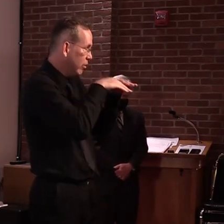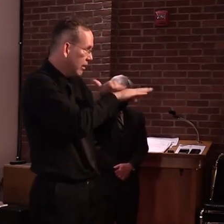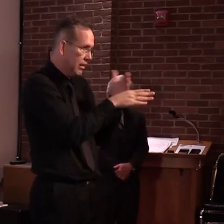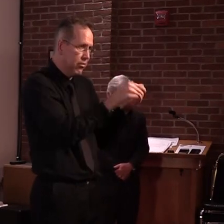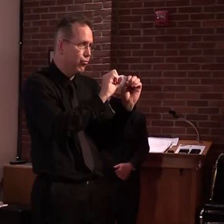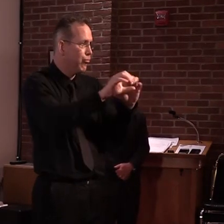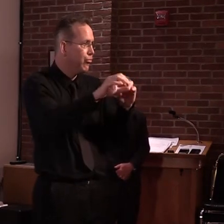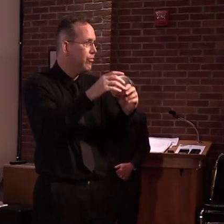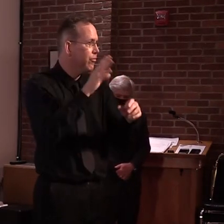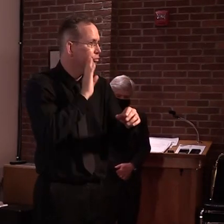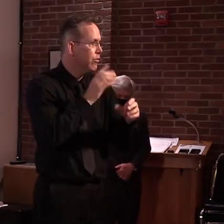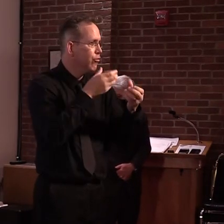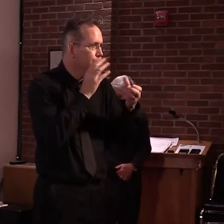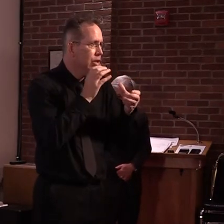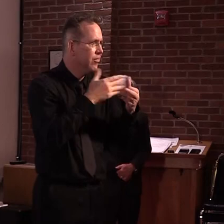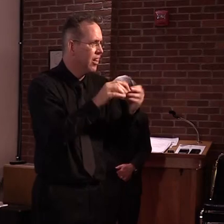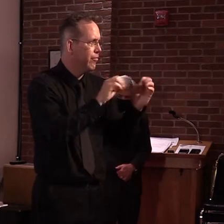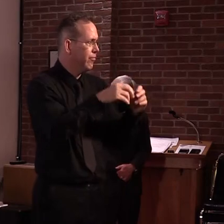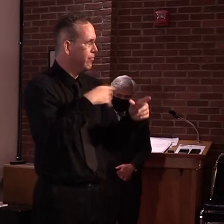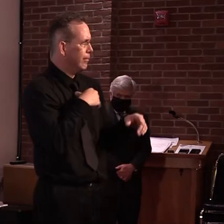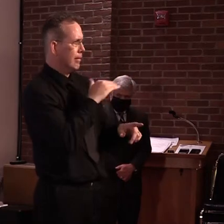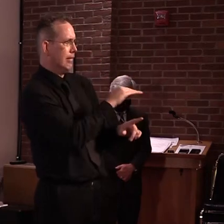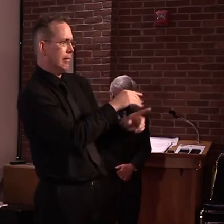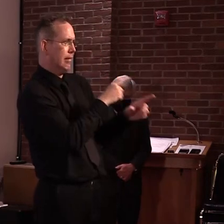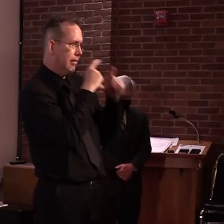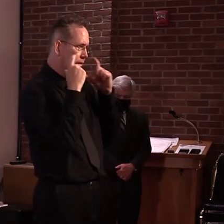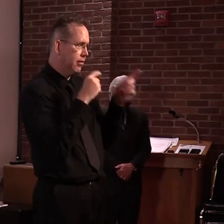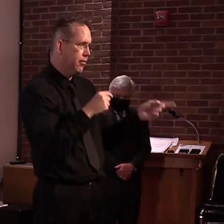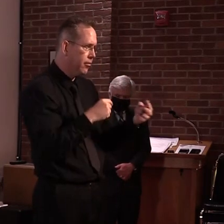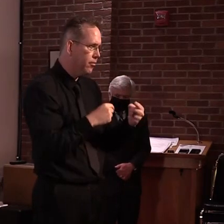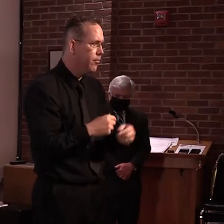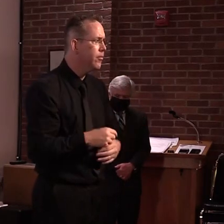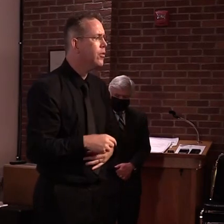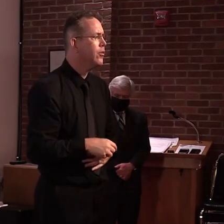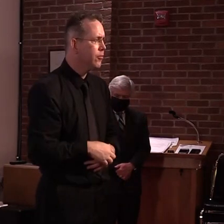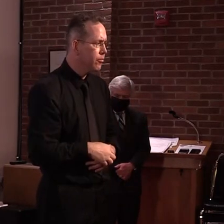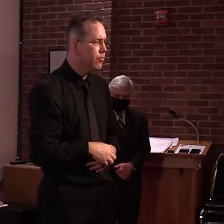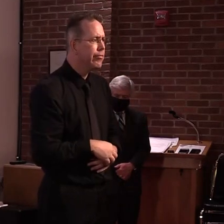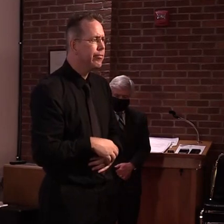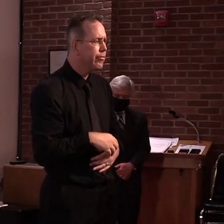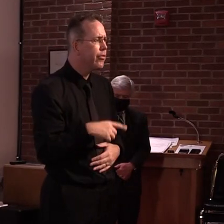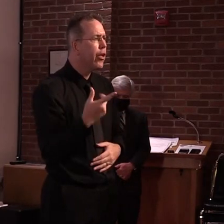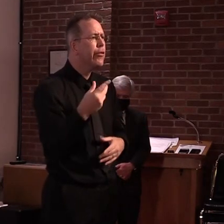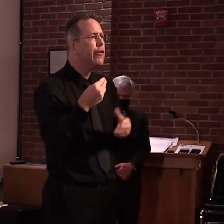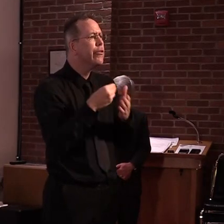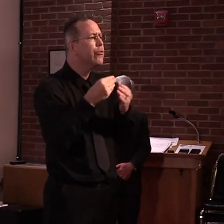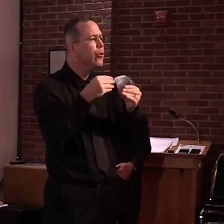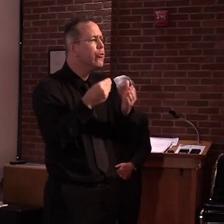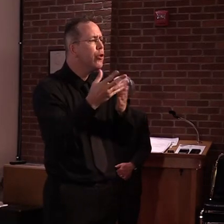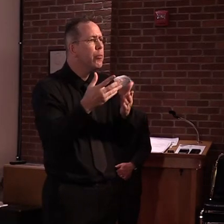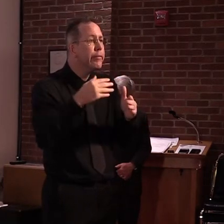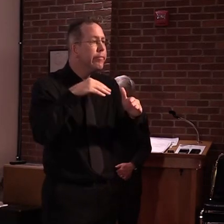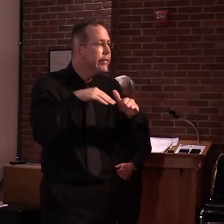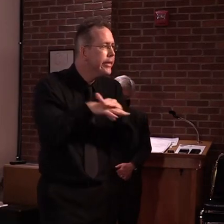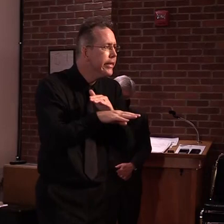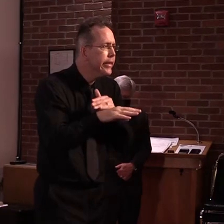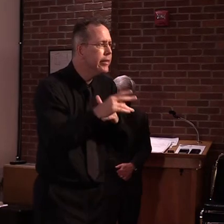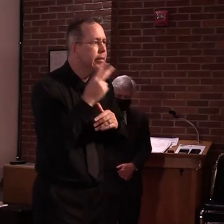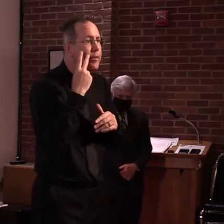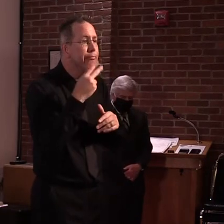website. As far as customers, you know, employers or business owners are able